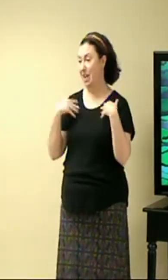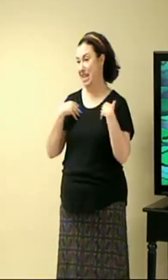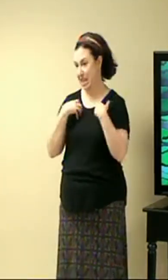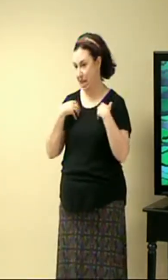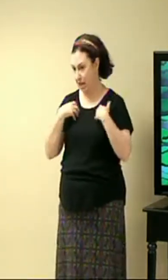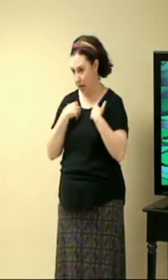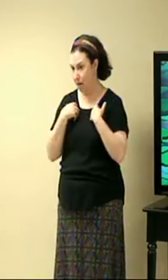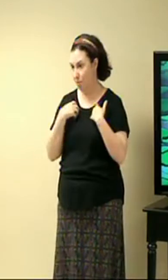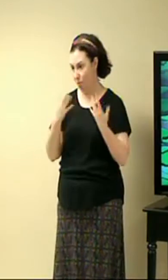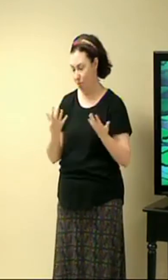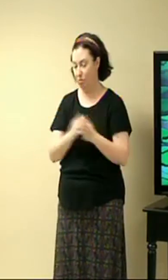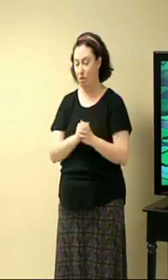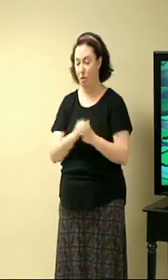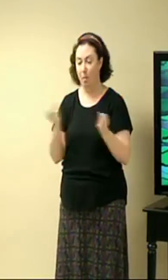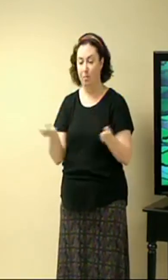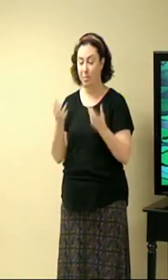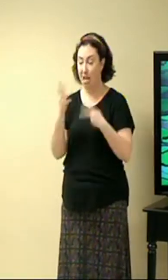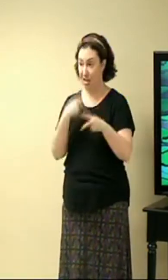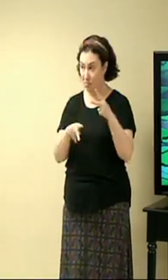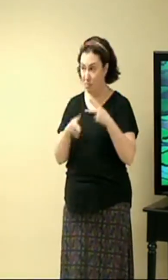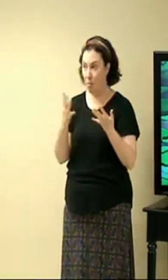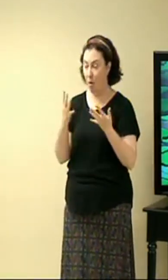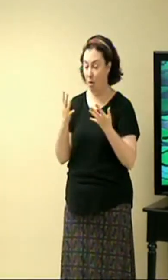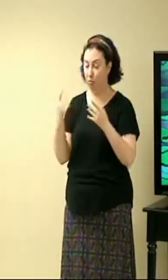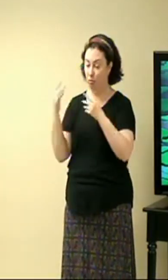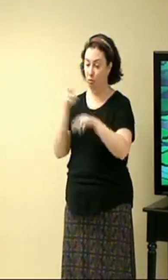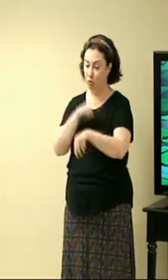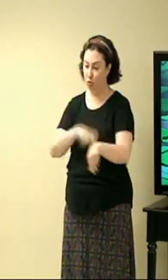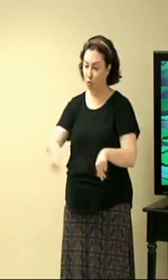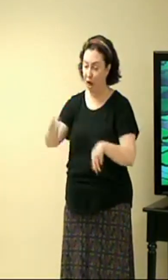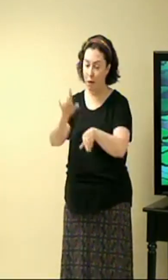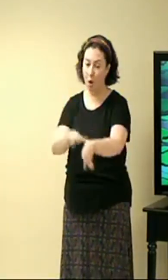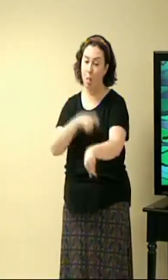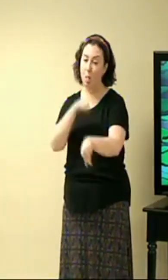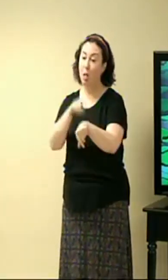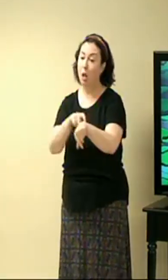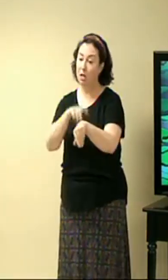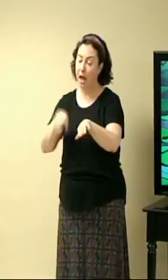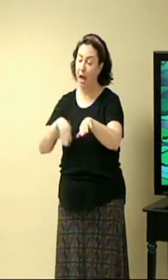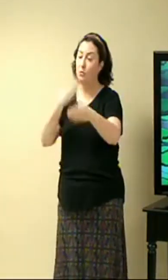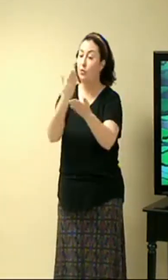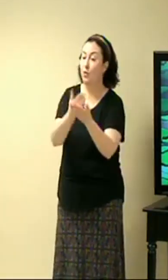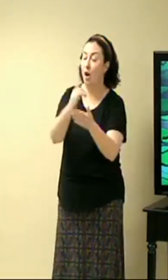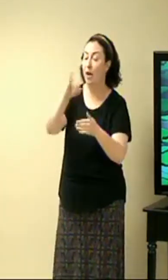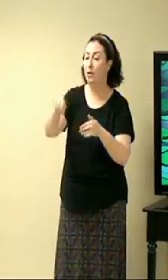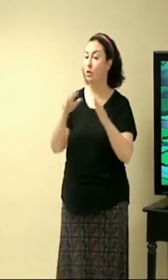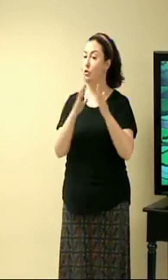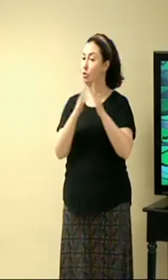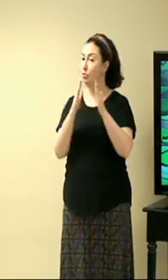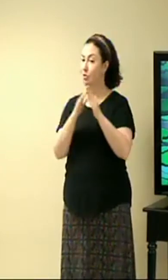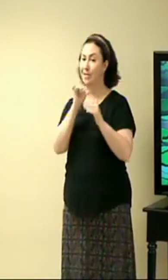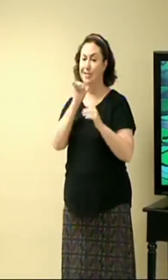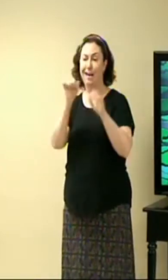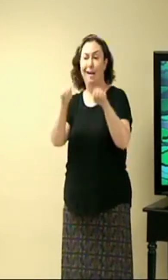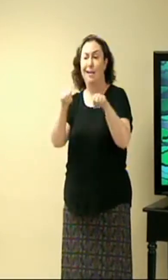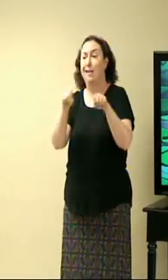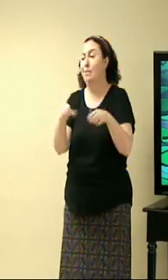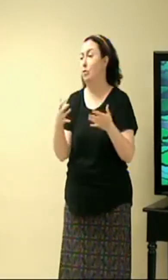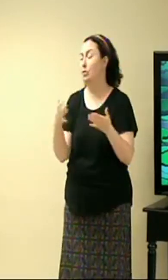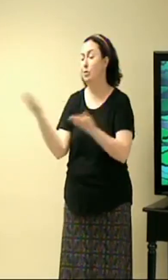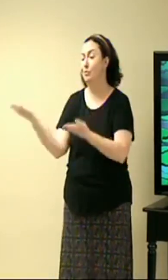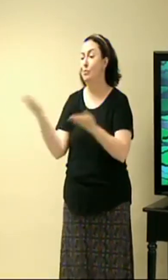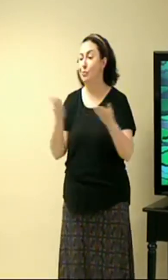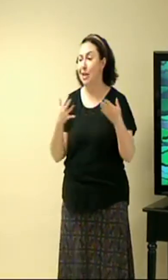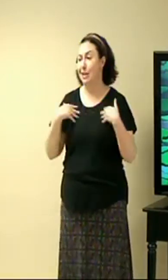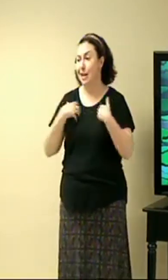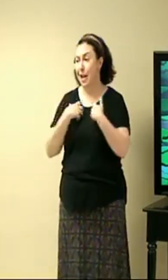of these people, like Jesus, are traveling a week, sometimes 2 weeks to get to Jerusalem. So they didn't have the ability to bring animals.